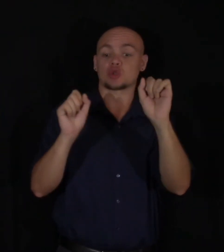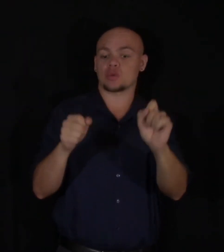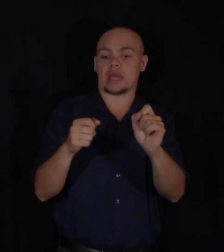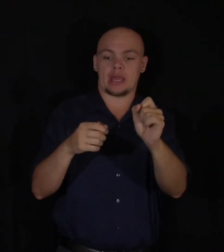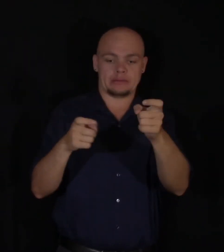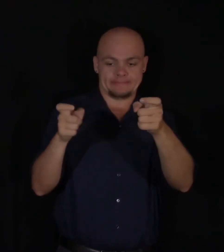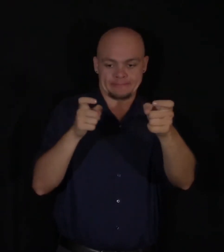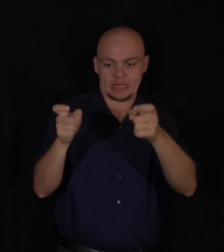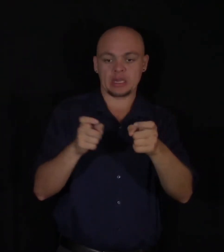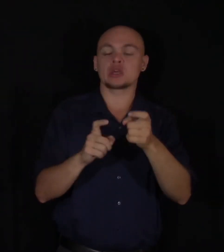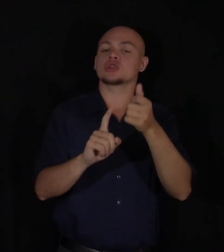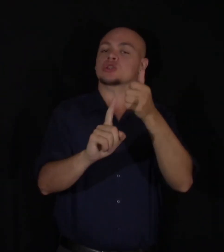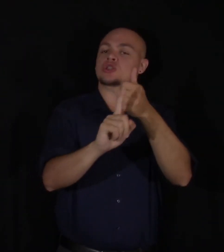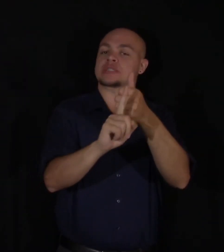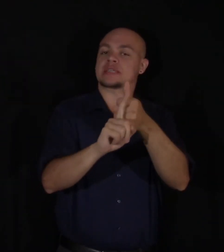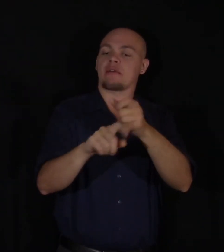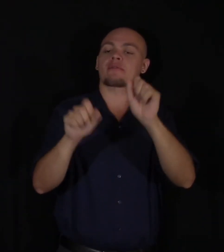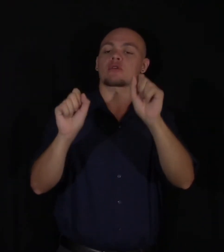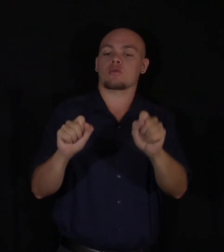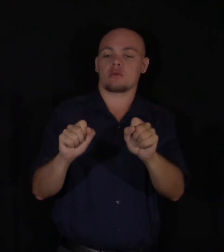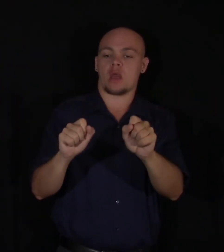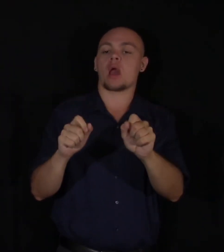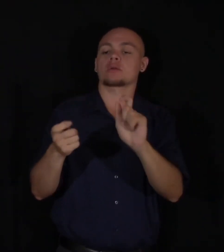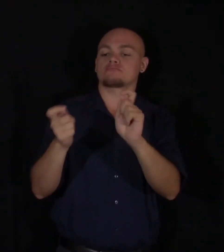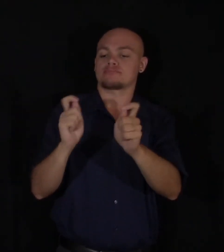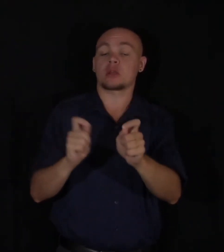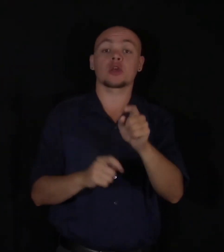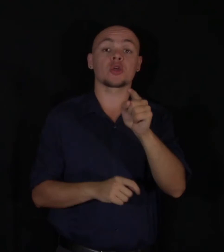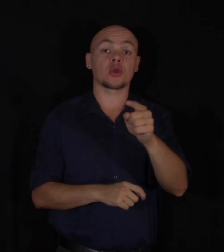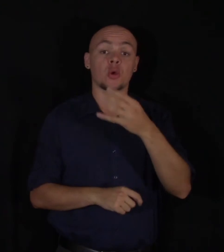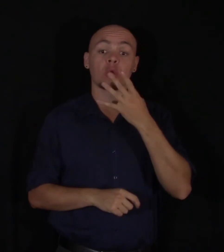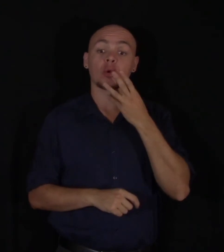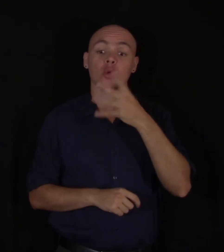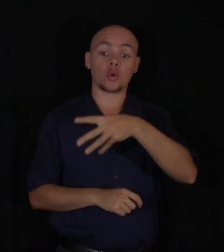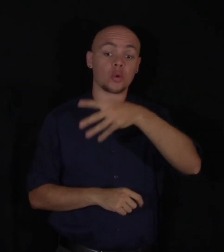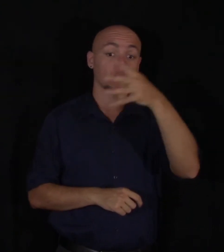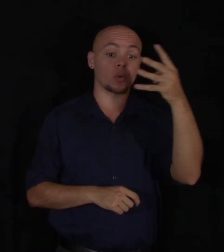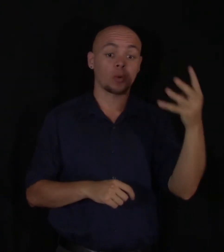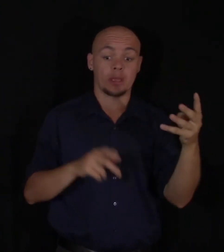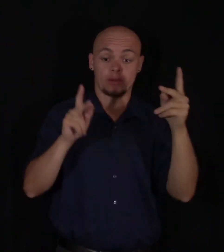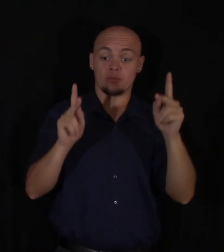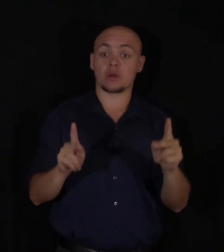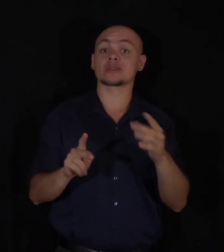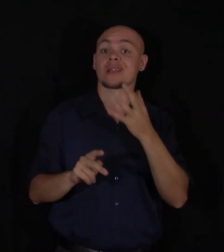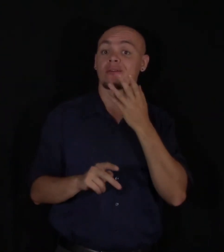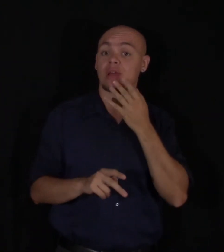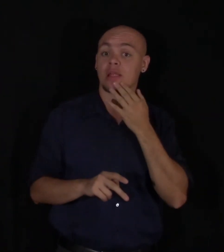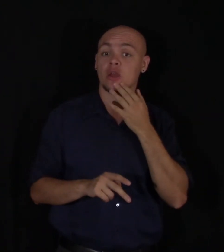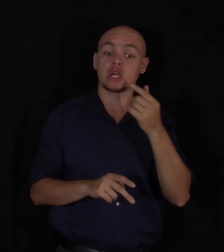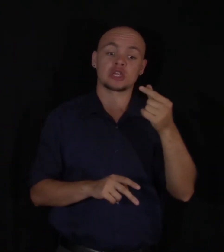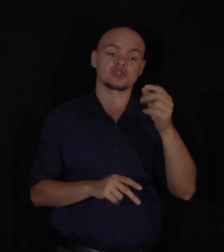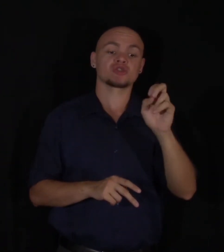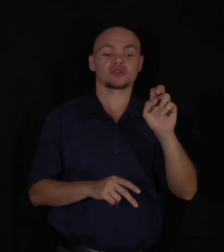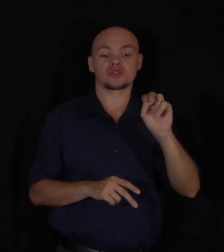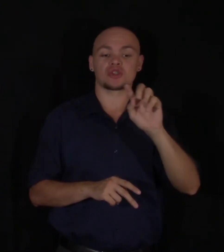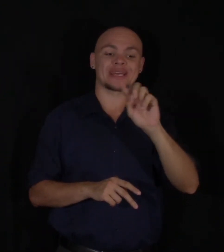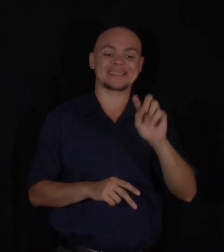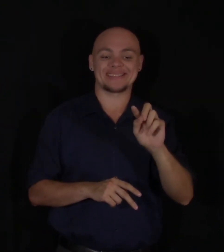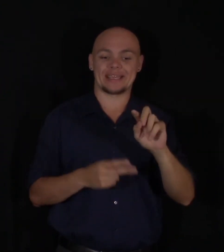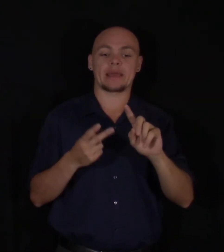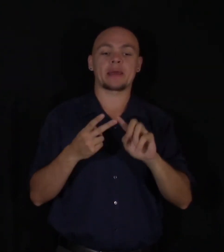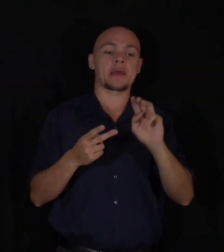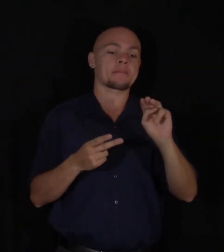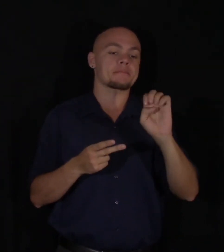your tailored self. If you're a queer person of color in the Gen Z and millennial category, I would bet that